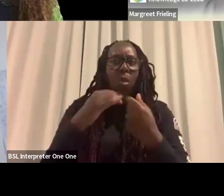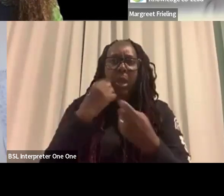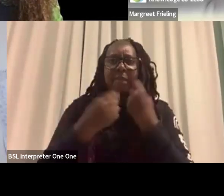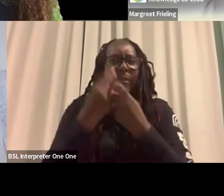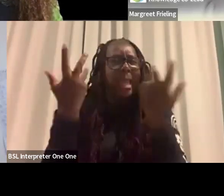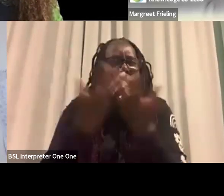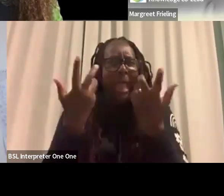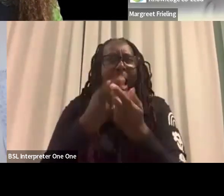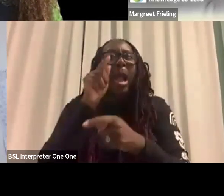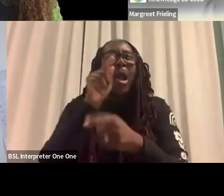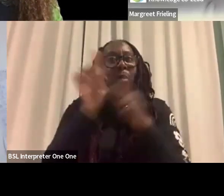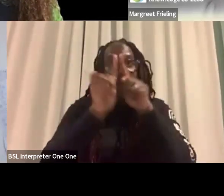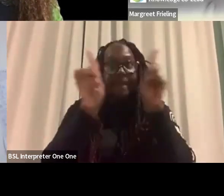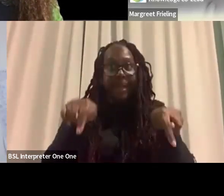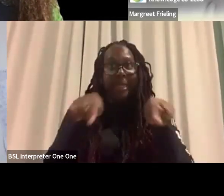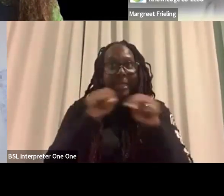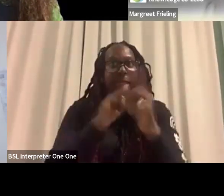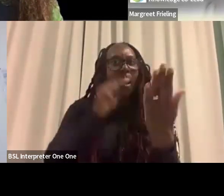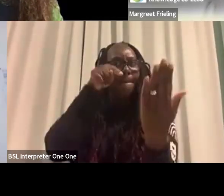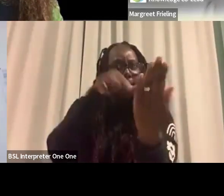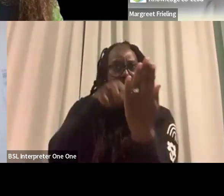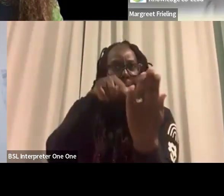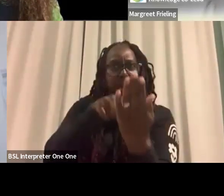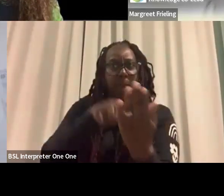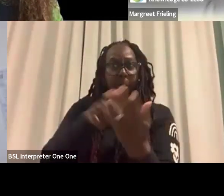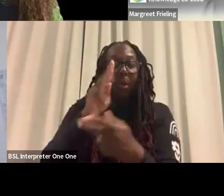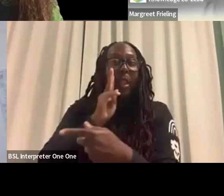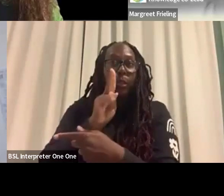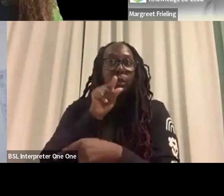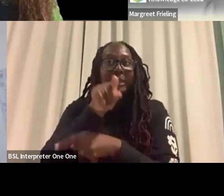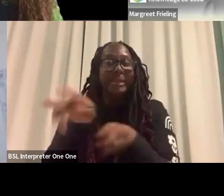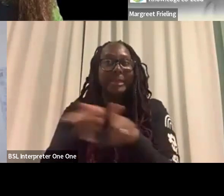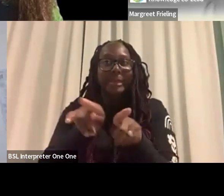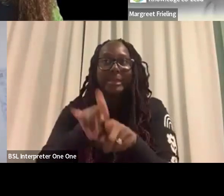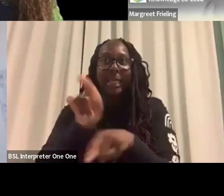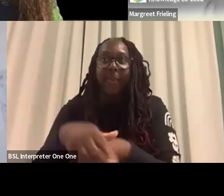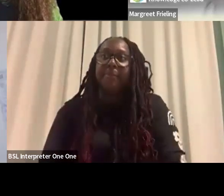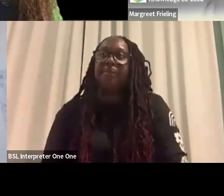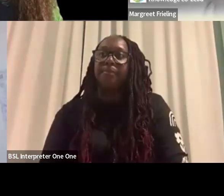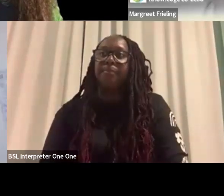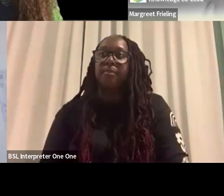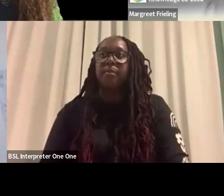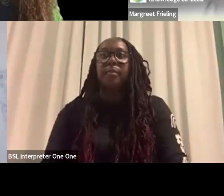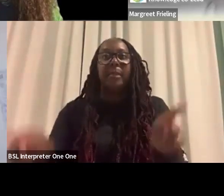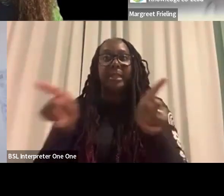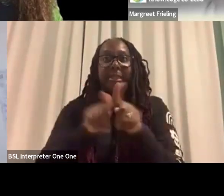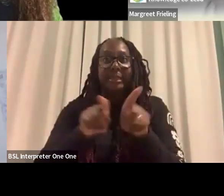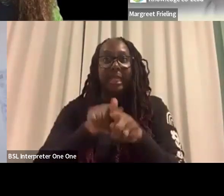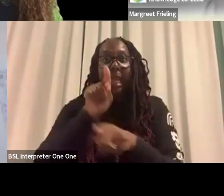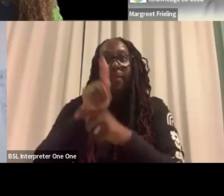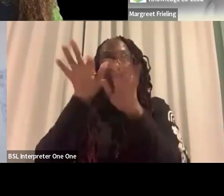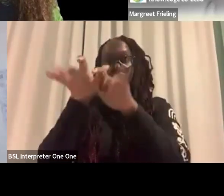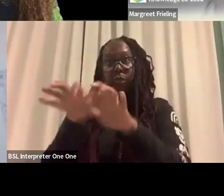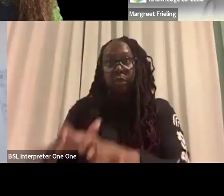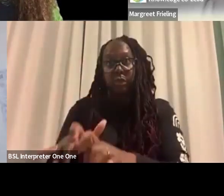picture under the session description on the virtual platform of the Global Donor Day. I will also post their short bio into our chat box